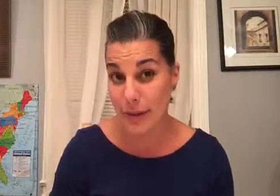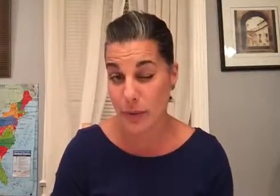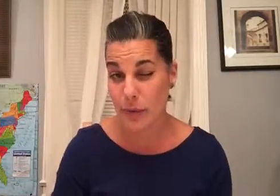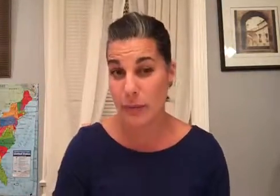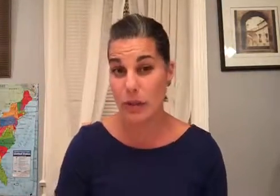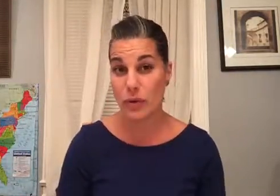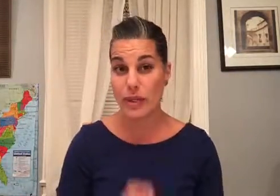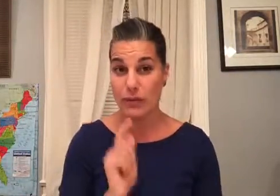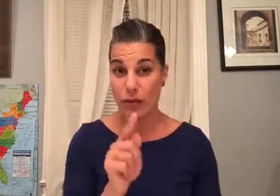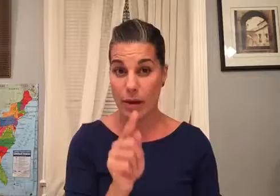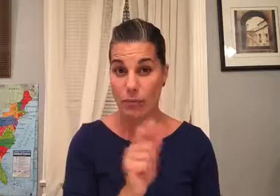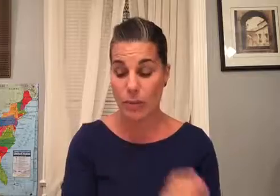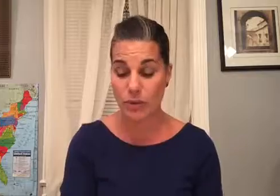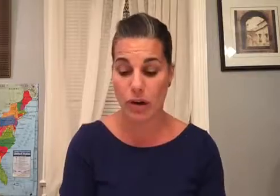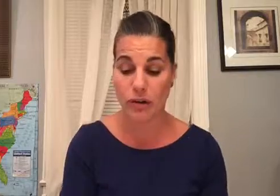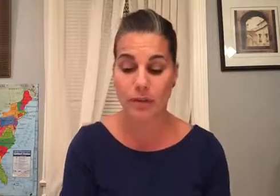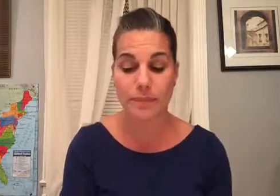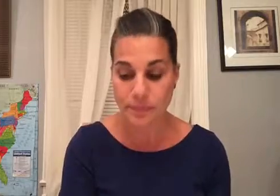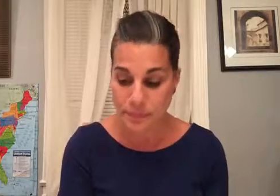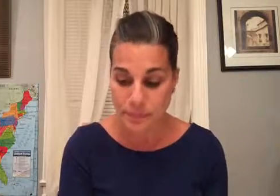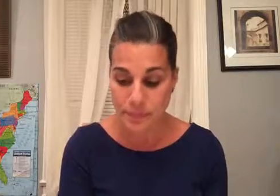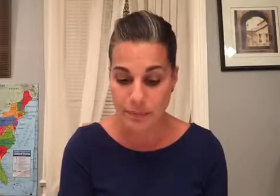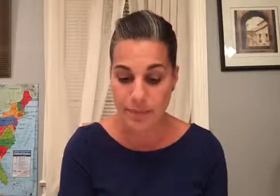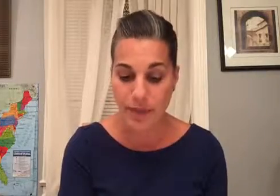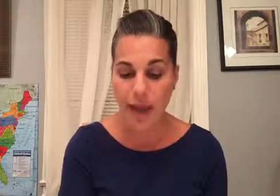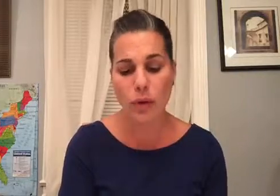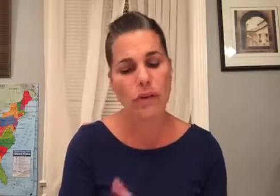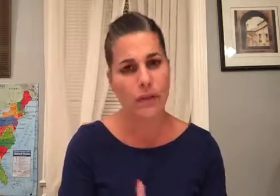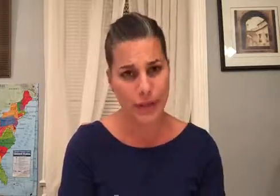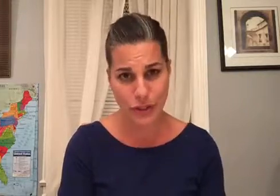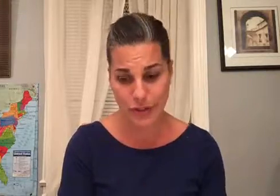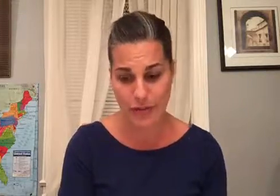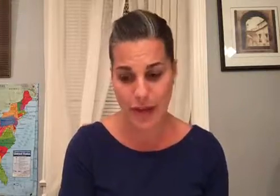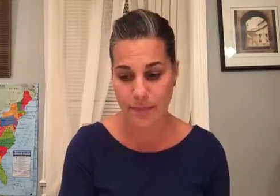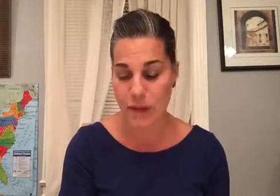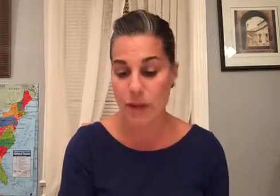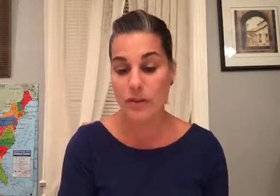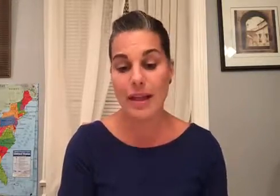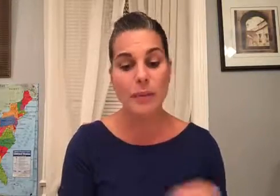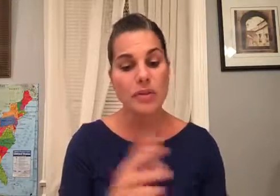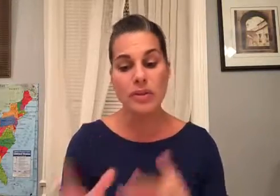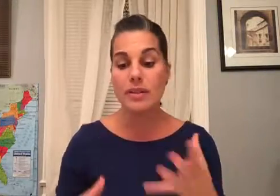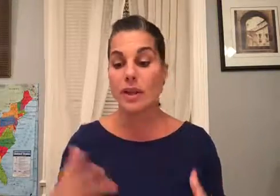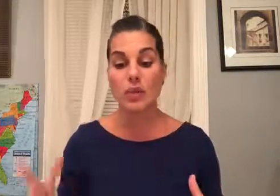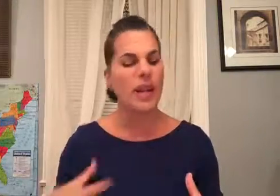Language, I want to make sure I give you that proper structure and all the variations of that. So that was our discussion. We